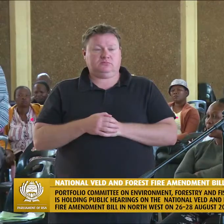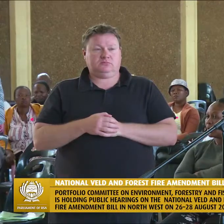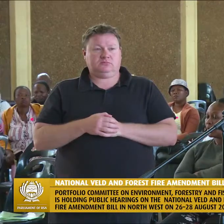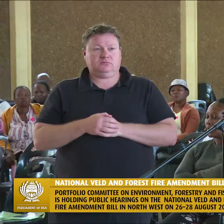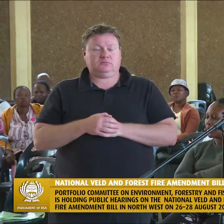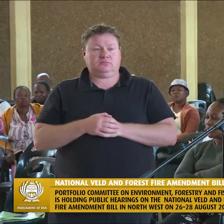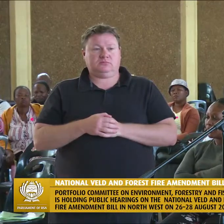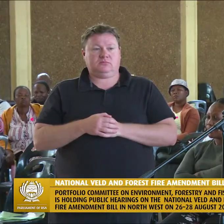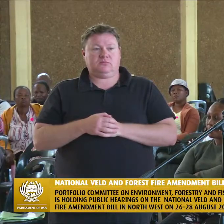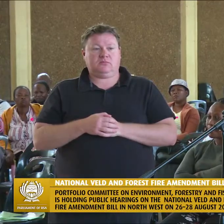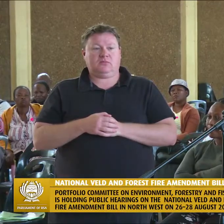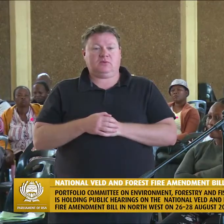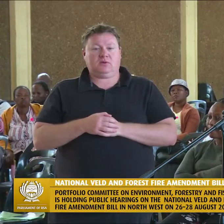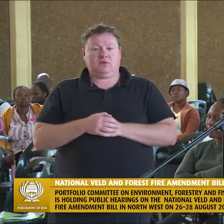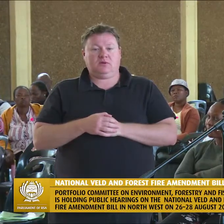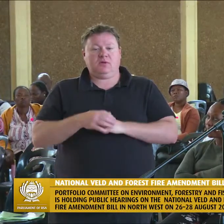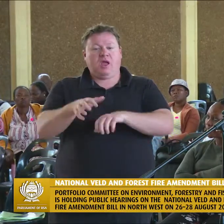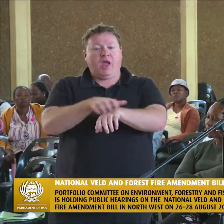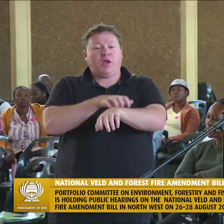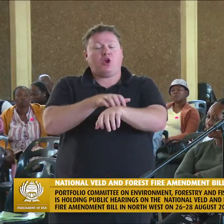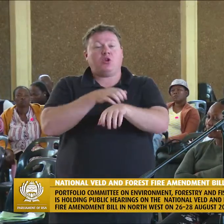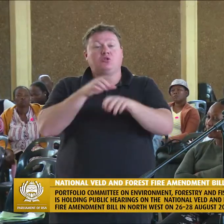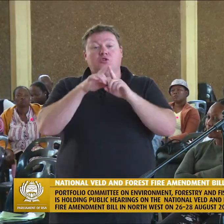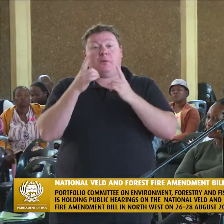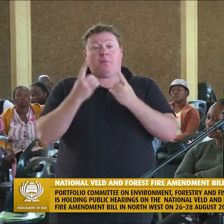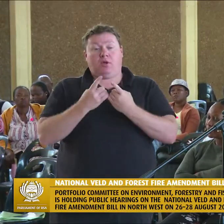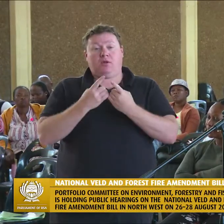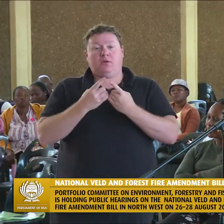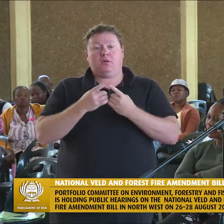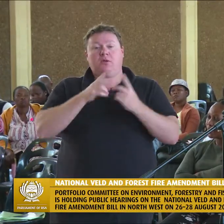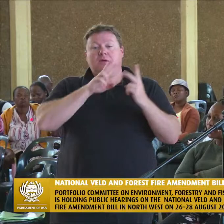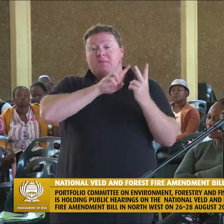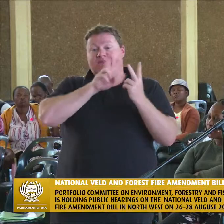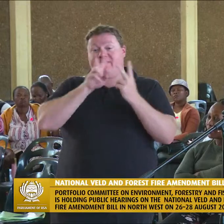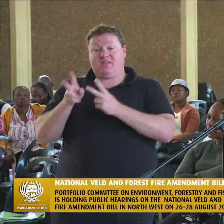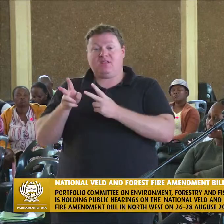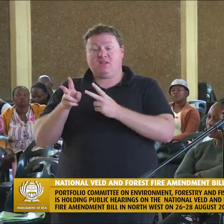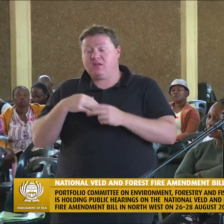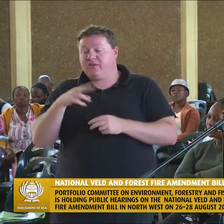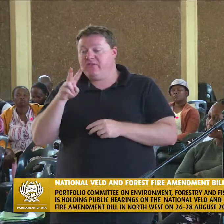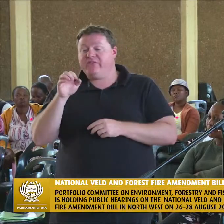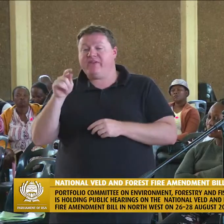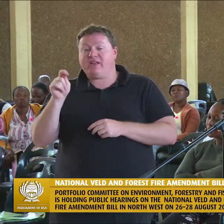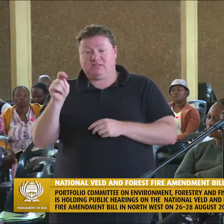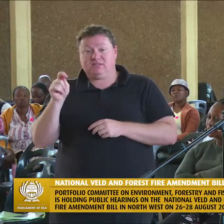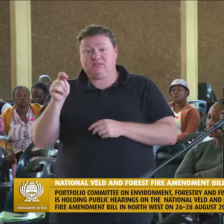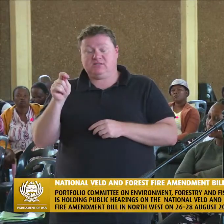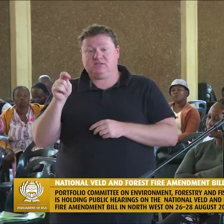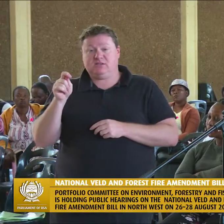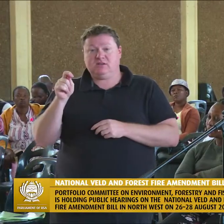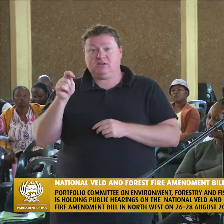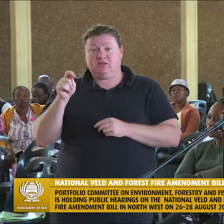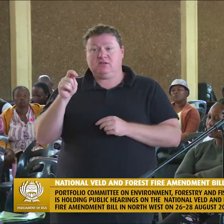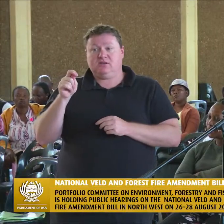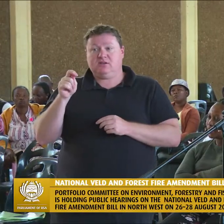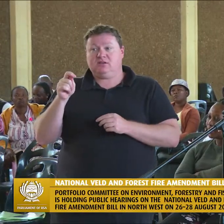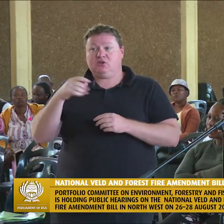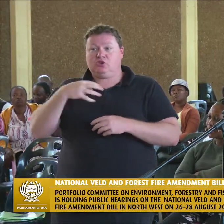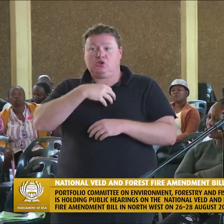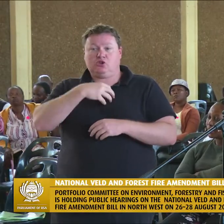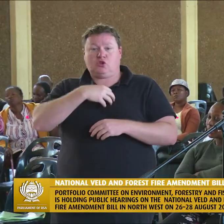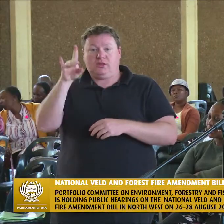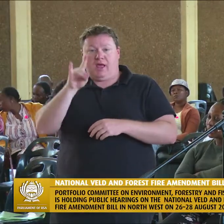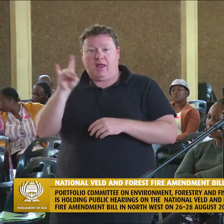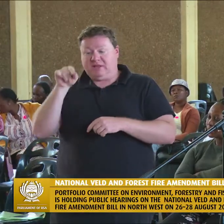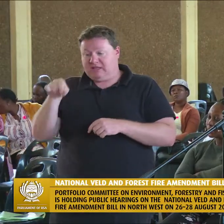and then the agriculture department came to us with a vet the the vet